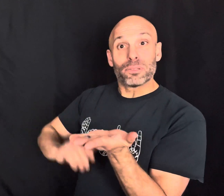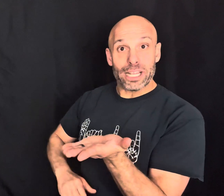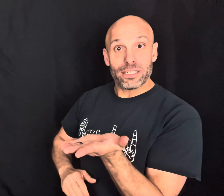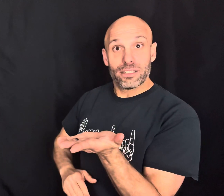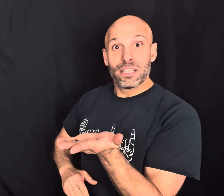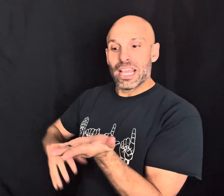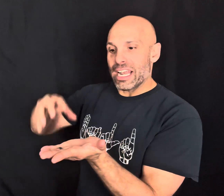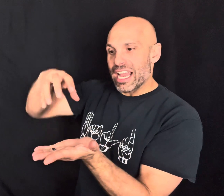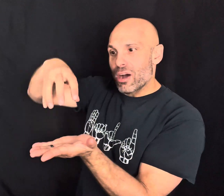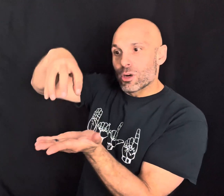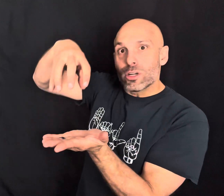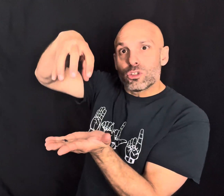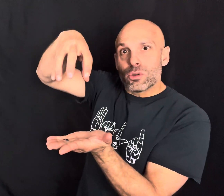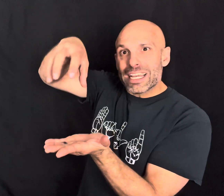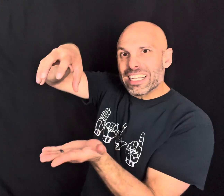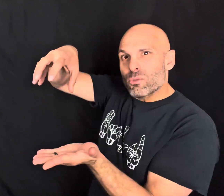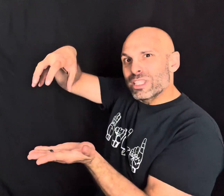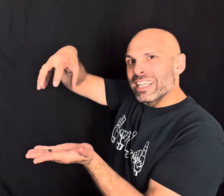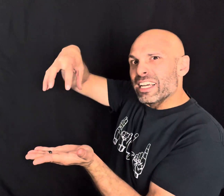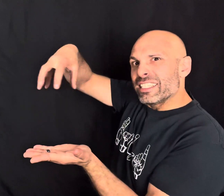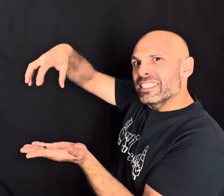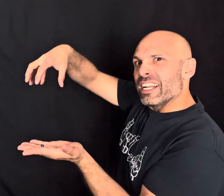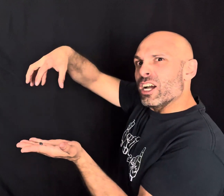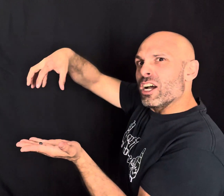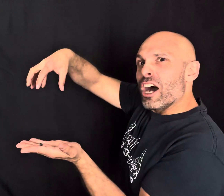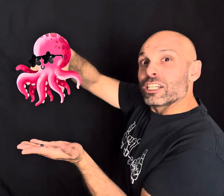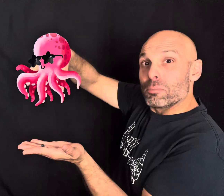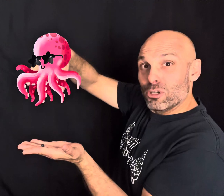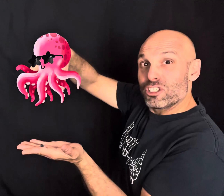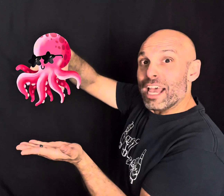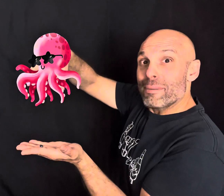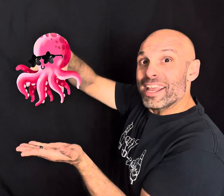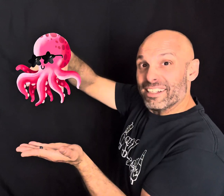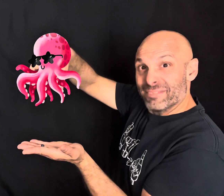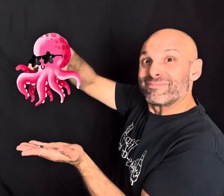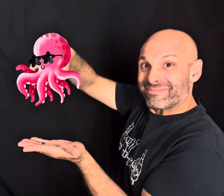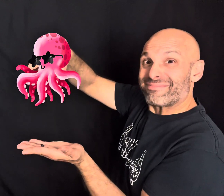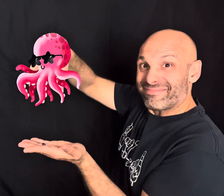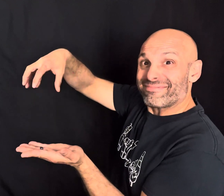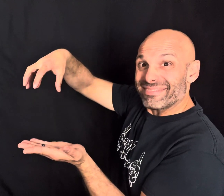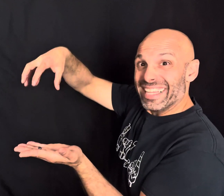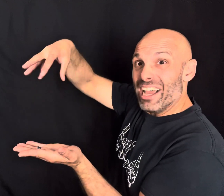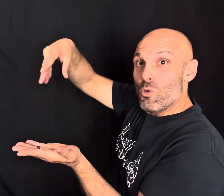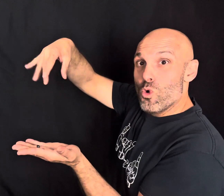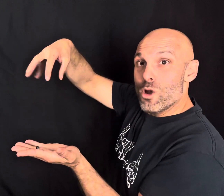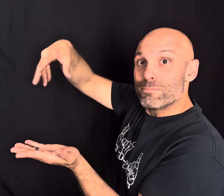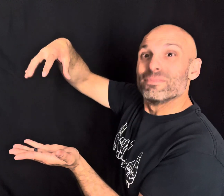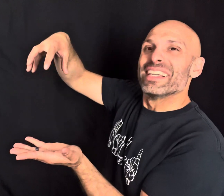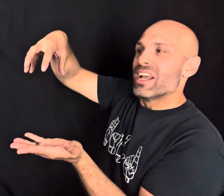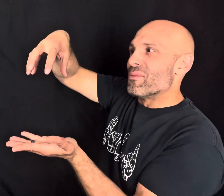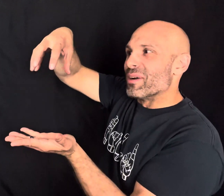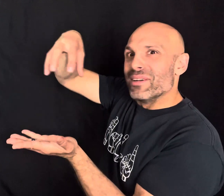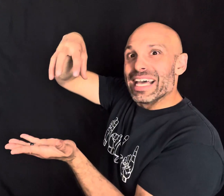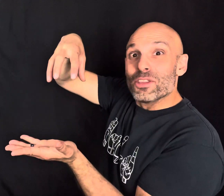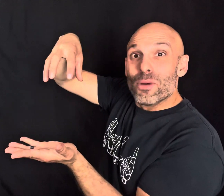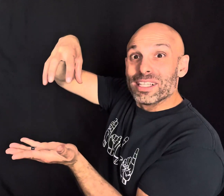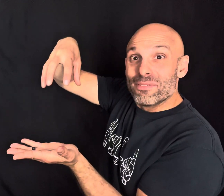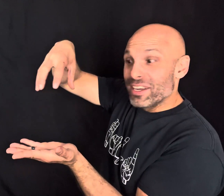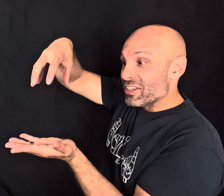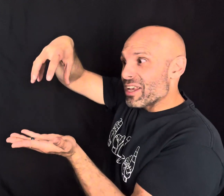plate. And now we're going to, this kind of octopus type hand. Yeah, without the wiggly fingers. And we're